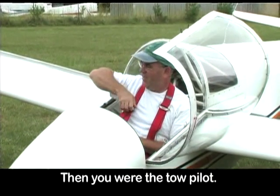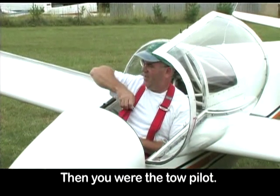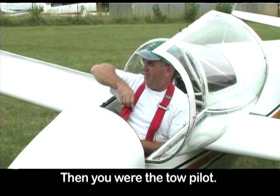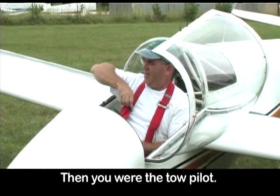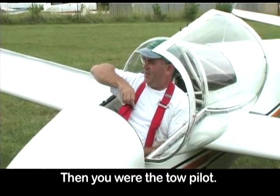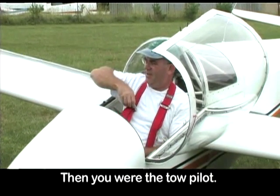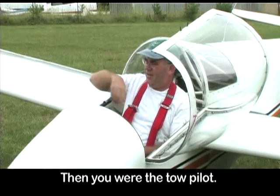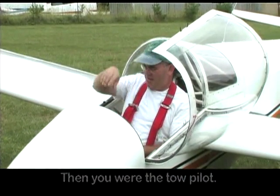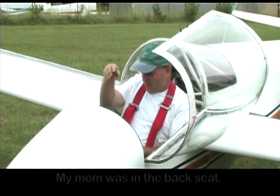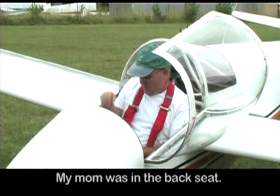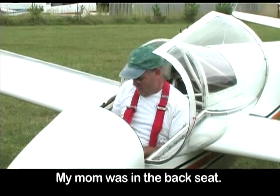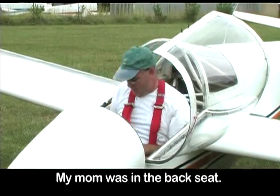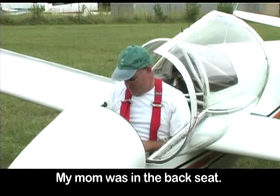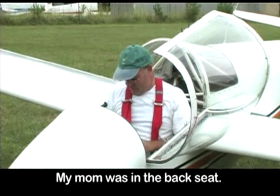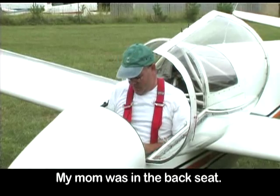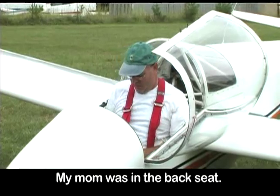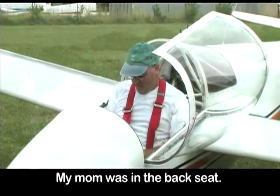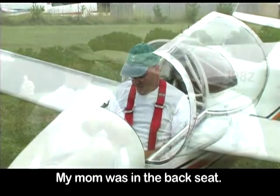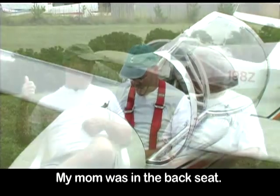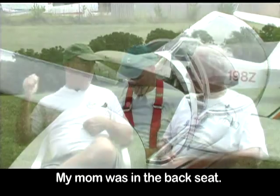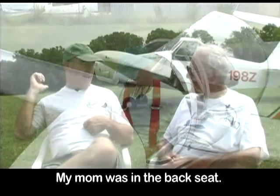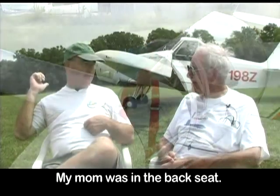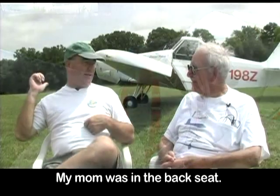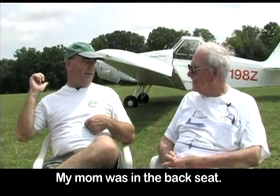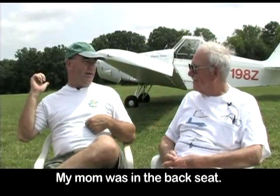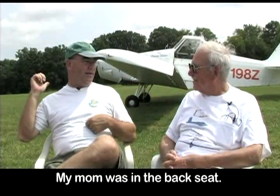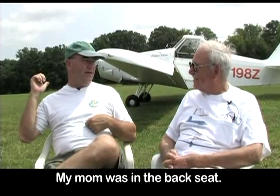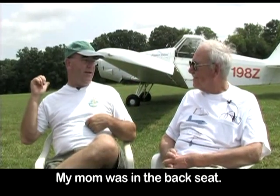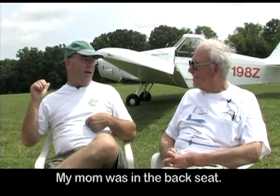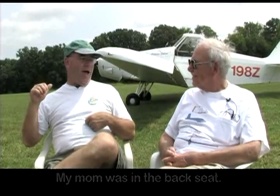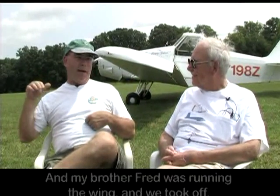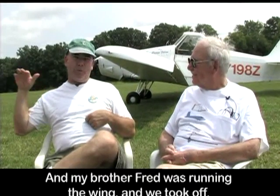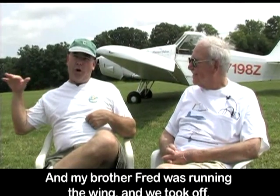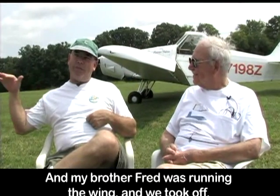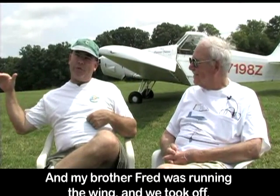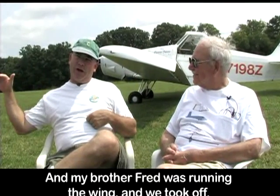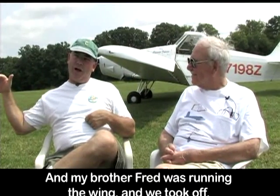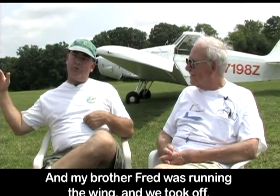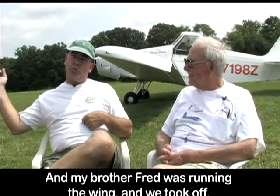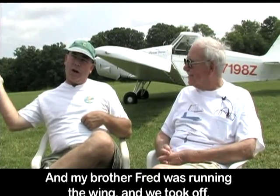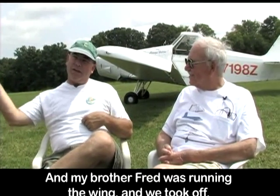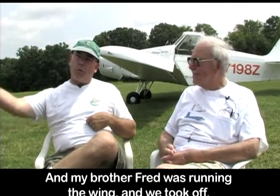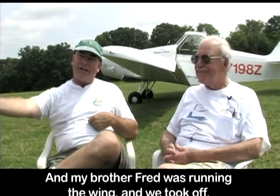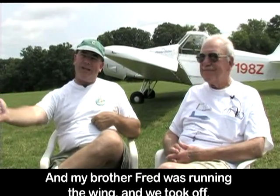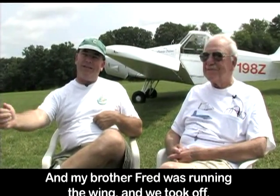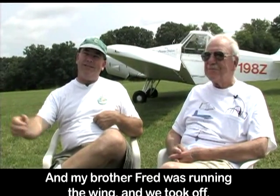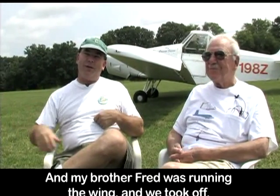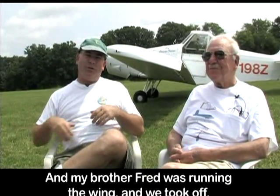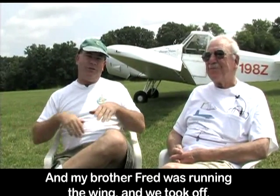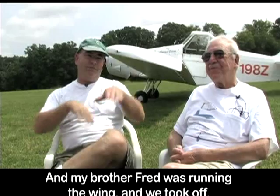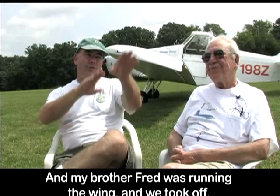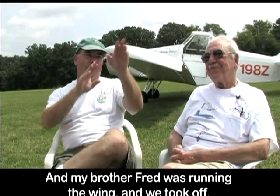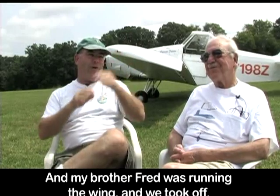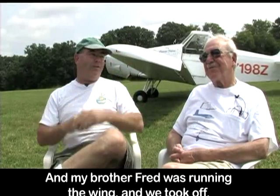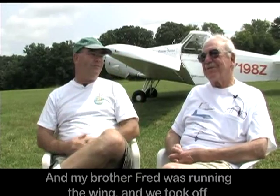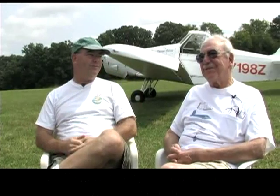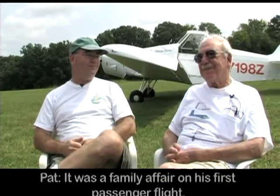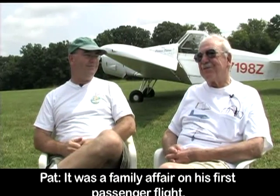toy pilot. My mom was in the back seat, and my brother Fred was running the rain that we took off. It was a